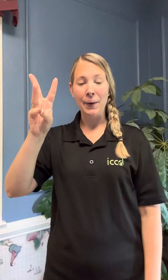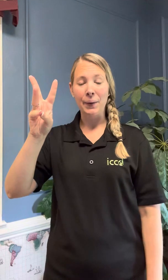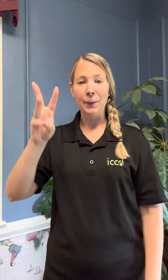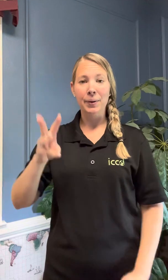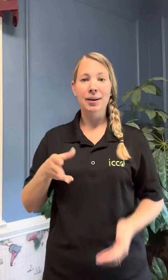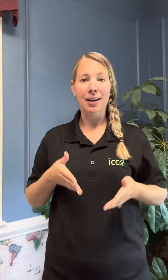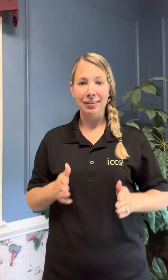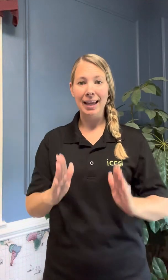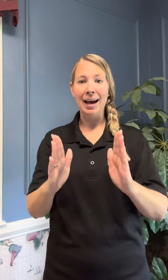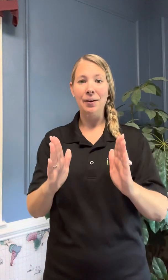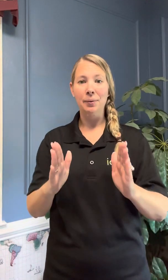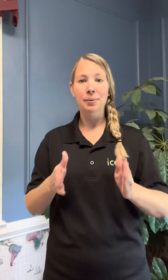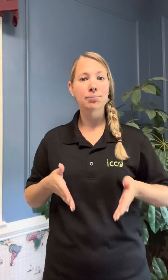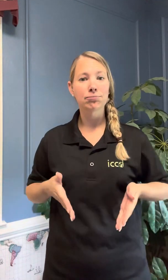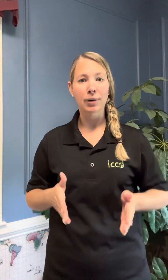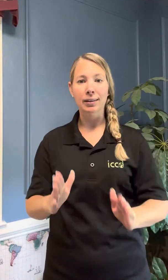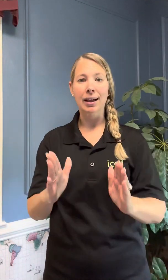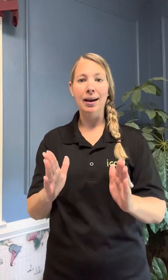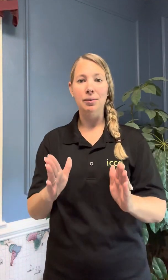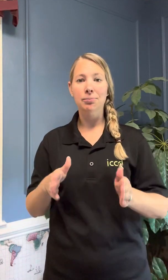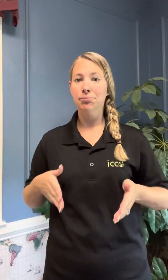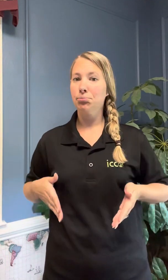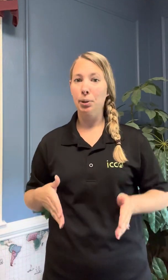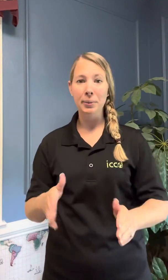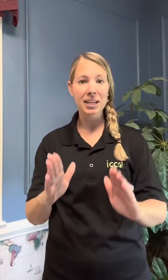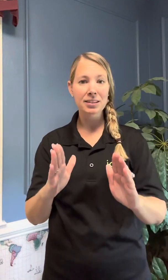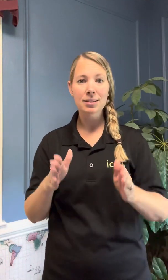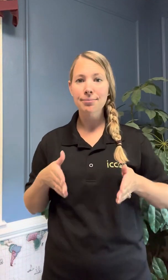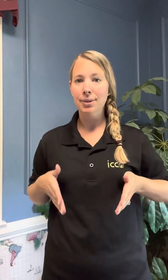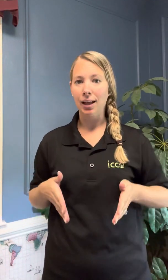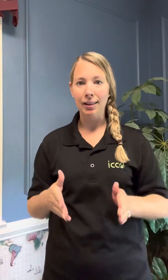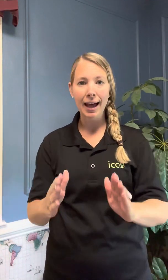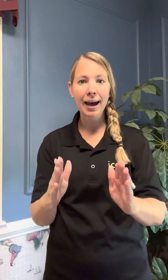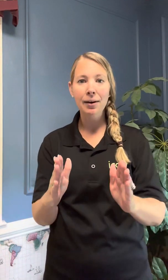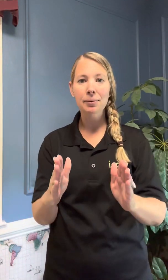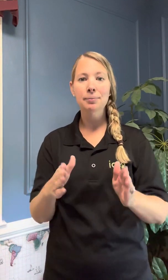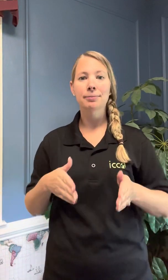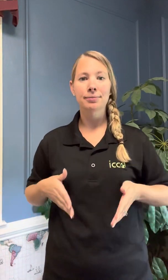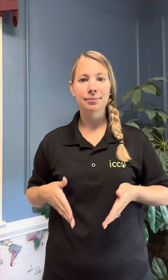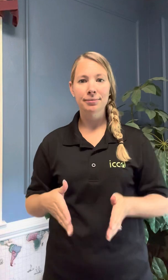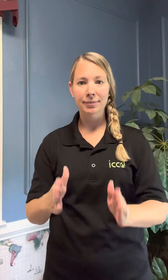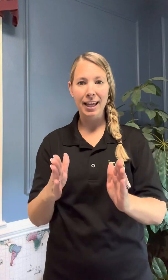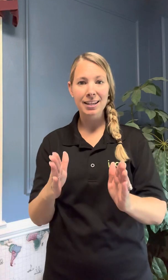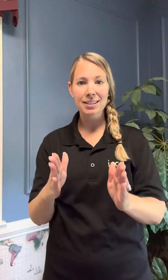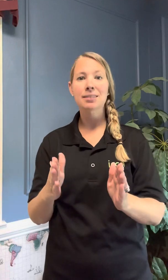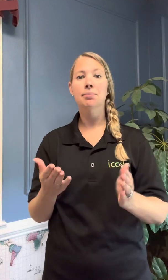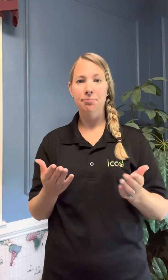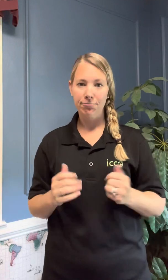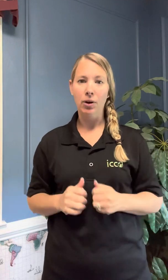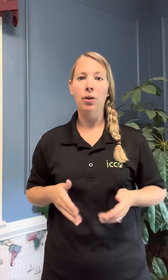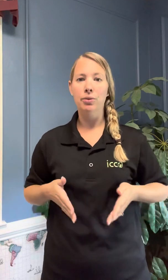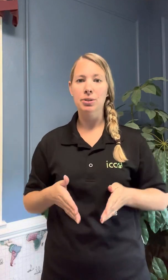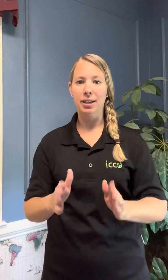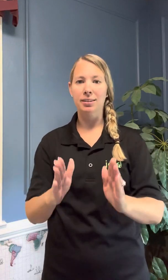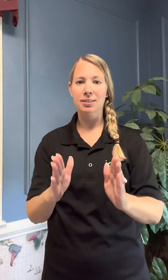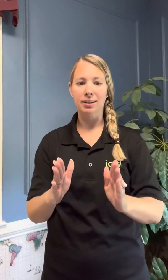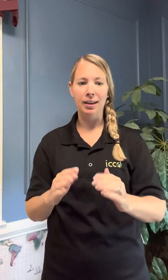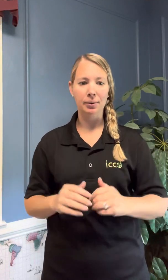allow, allow, allow. Permit, allow, let, all those signs allowed.